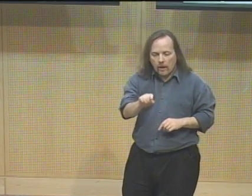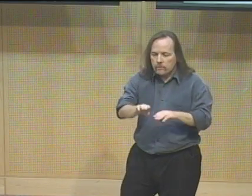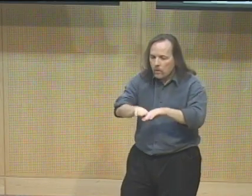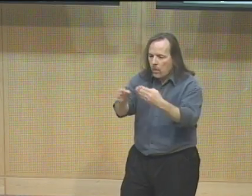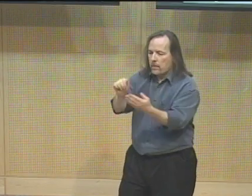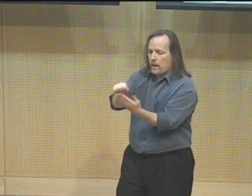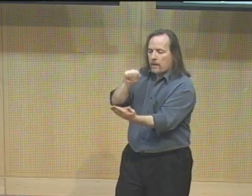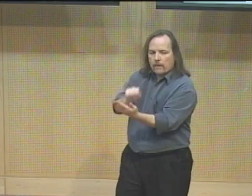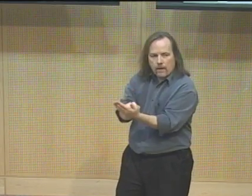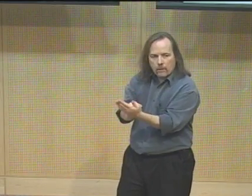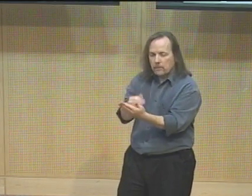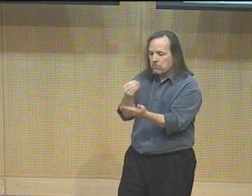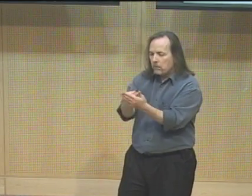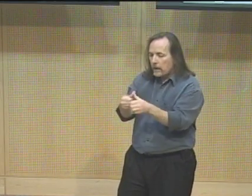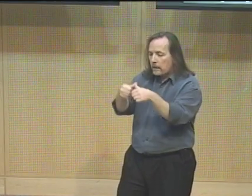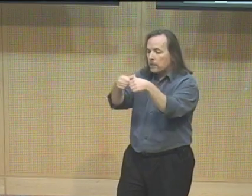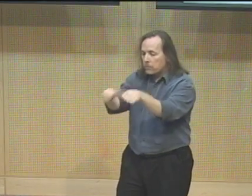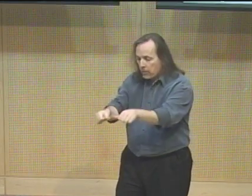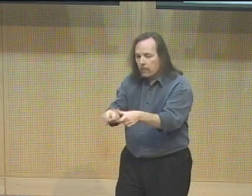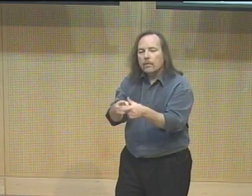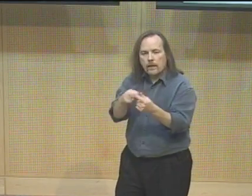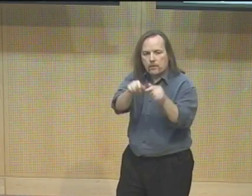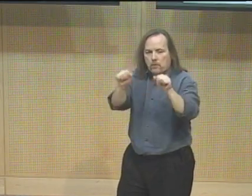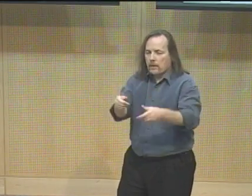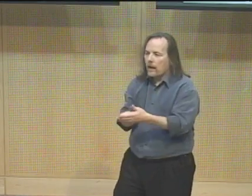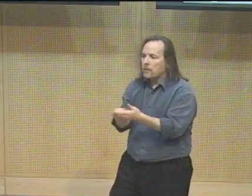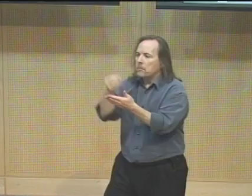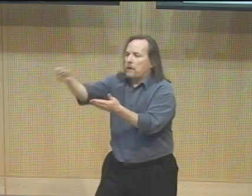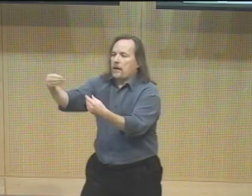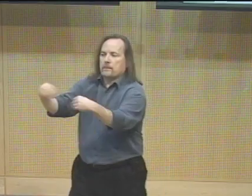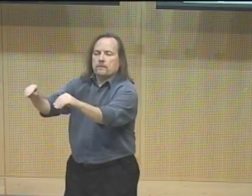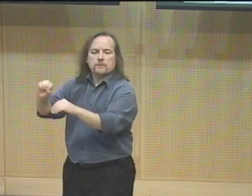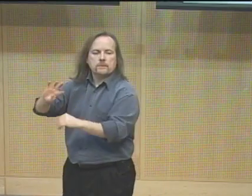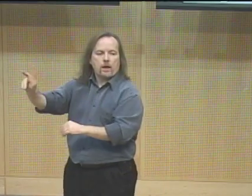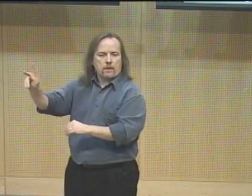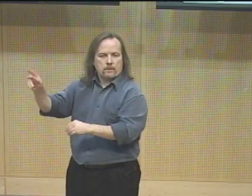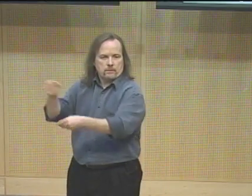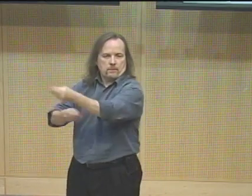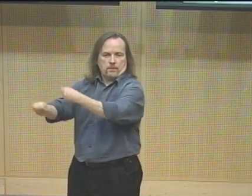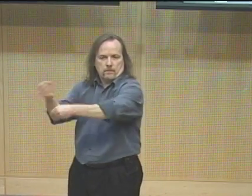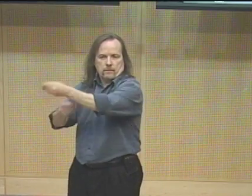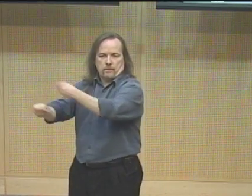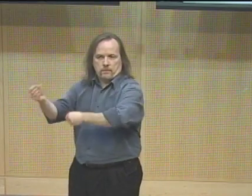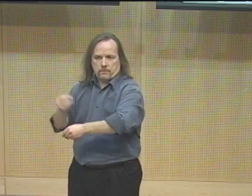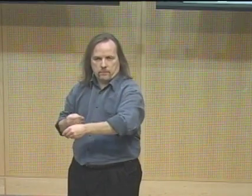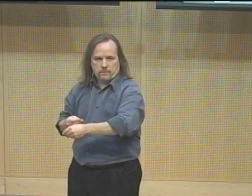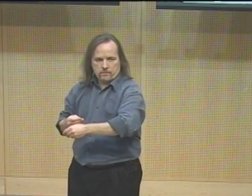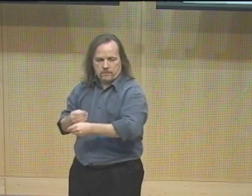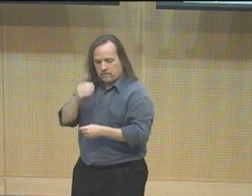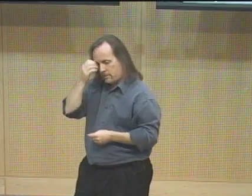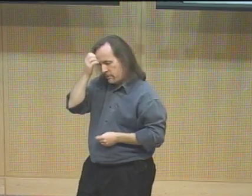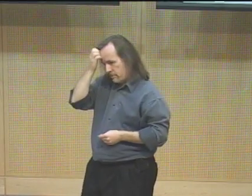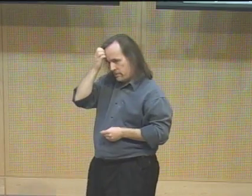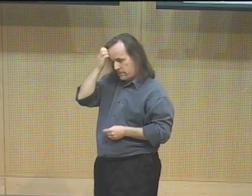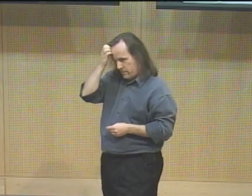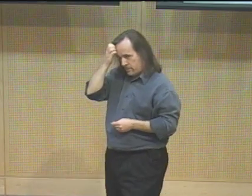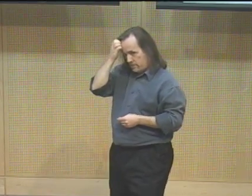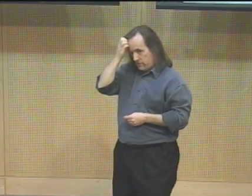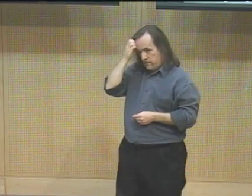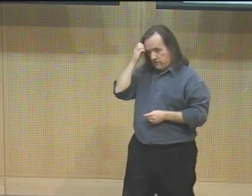Jones, Ameritrade, etc. But you would contact a broker, either in person or online, and purchase or sell your stock.